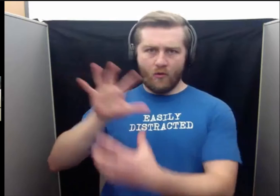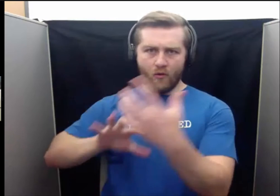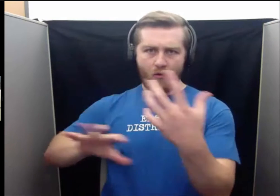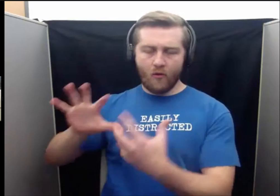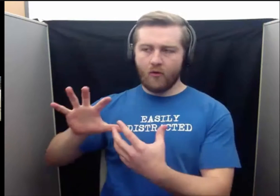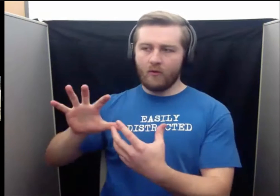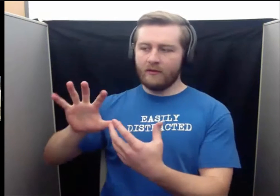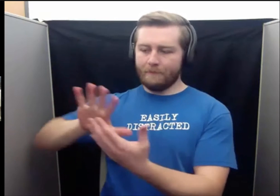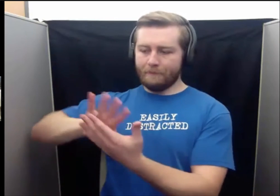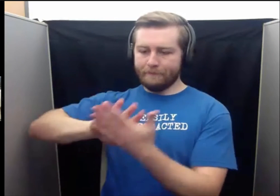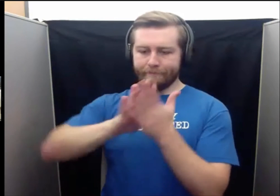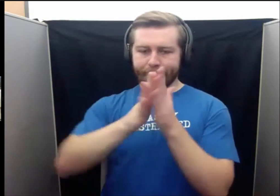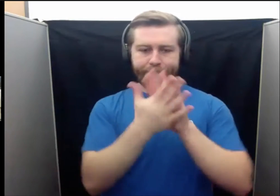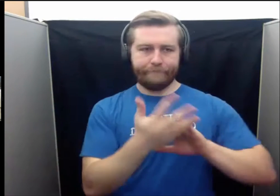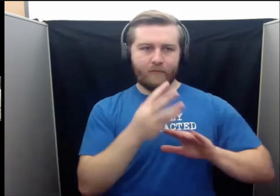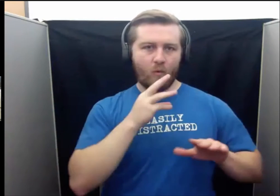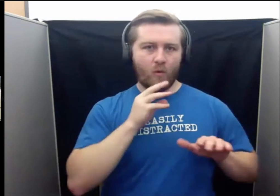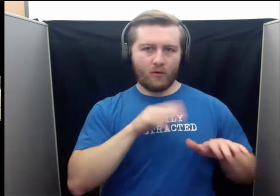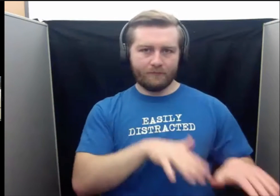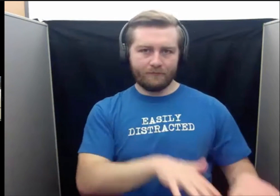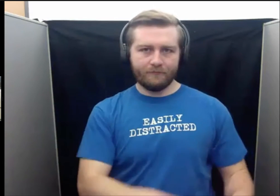water.